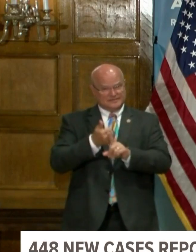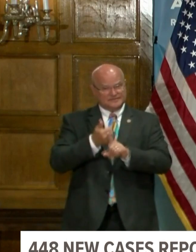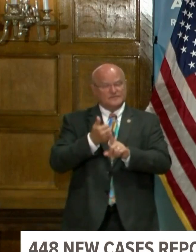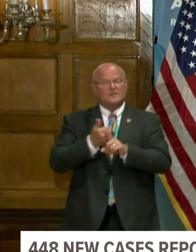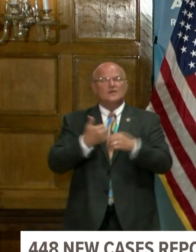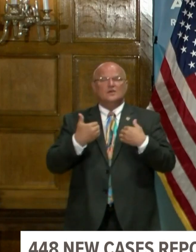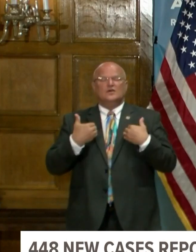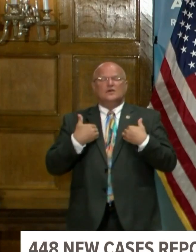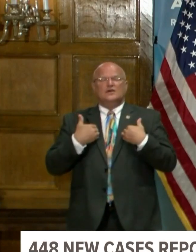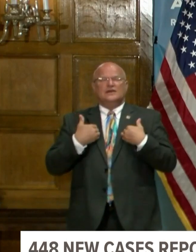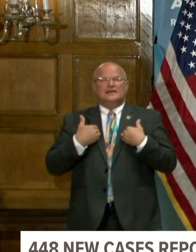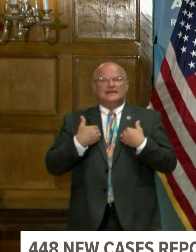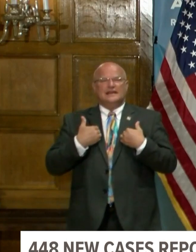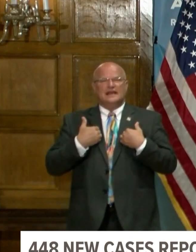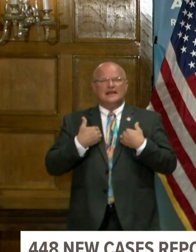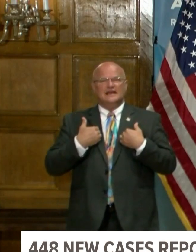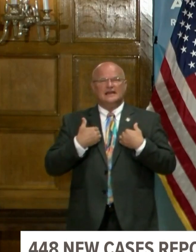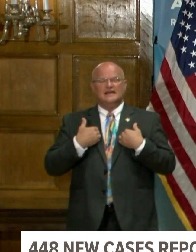We have